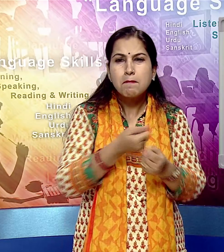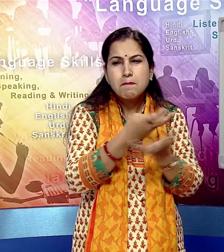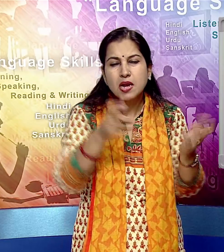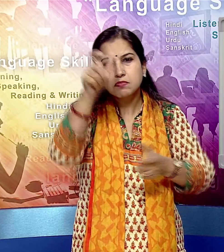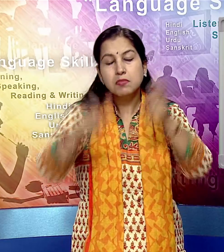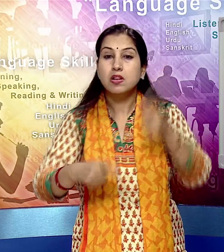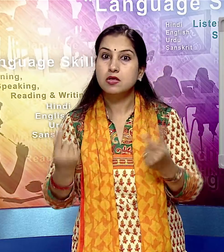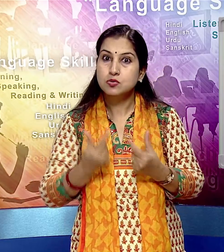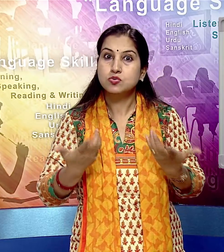people.